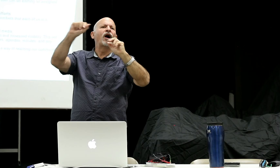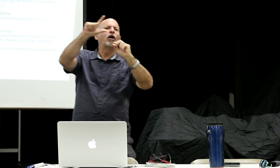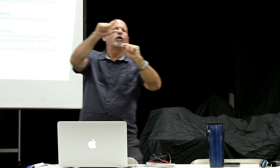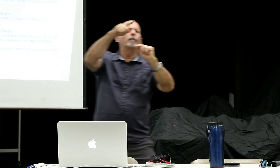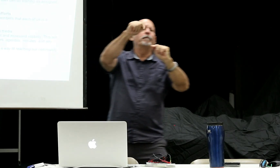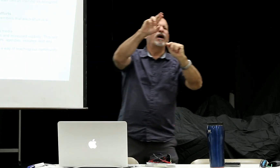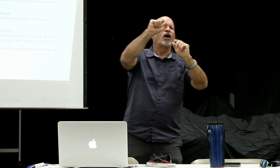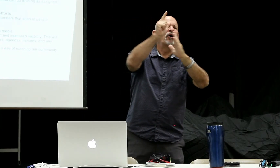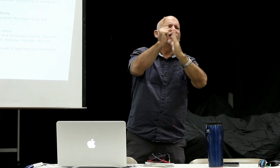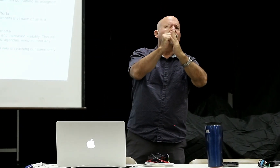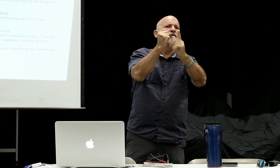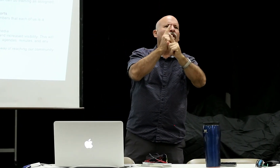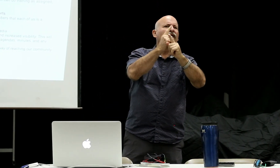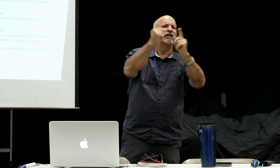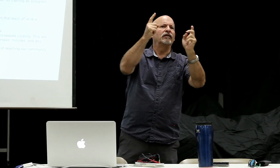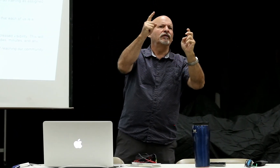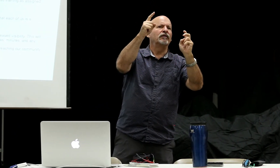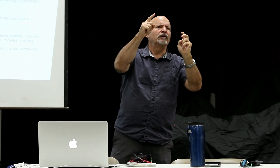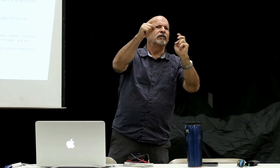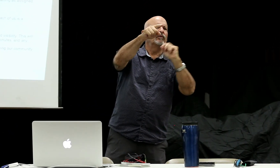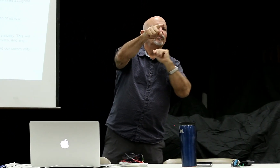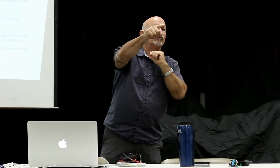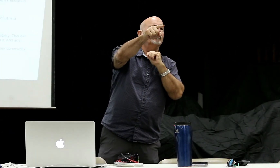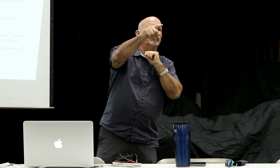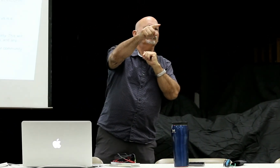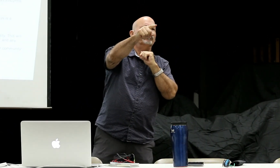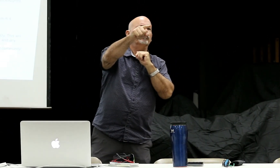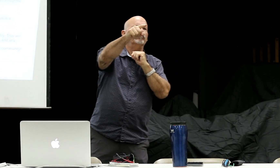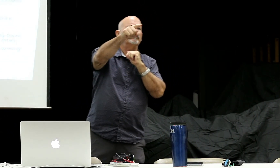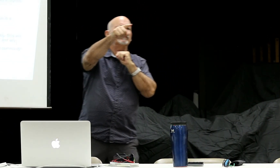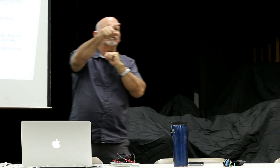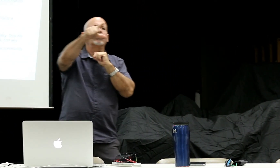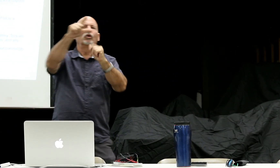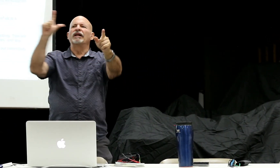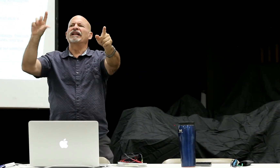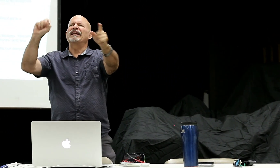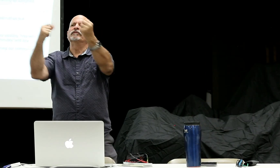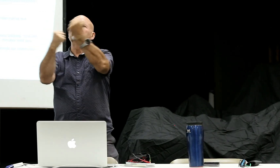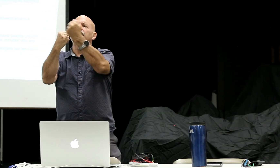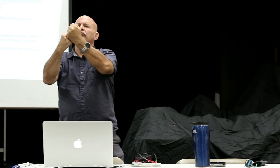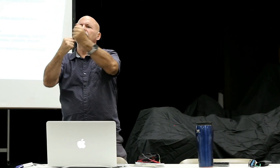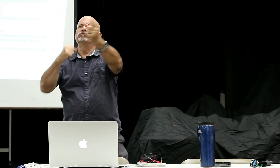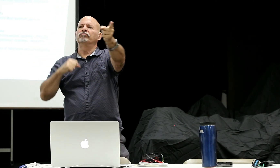Did you guys see the flyer for today? I saw it and I had to read through a lot. It was a lot of reading.